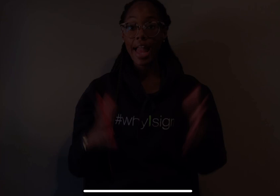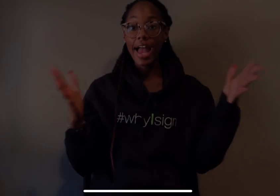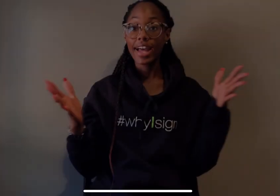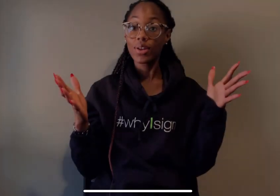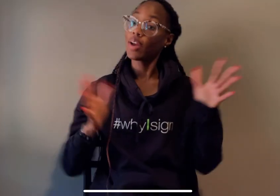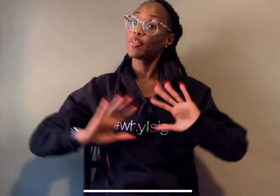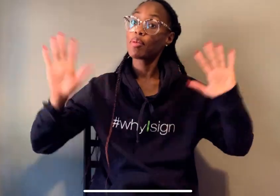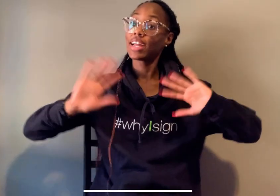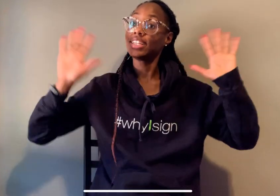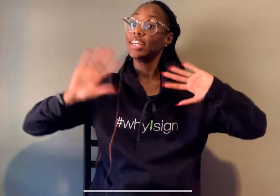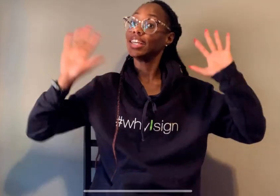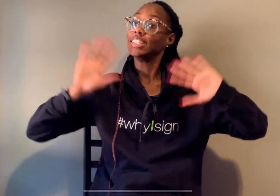Hello everybody.